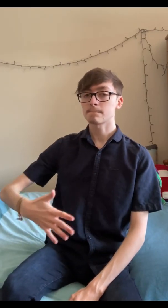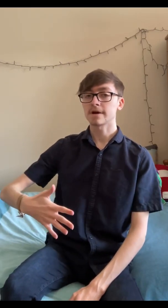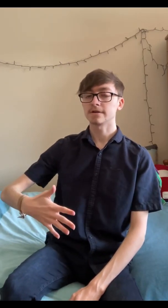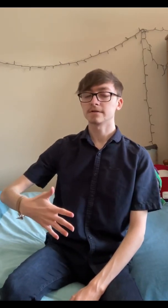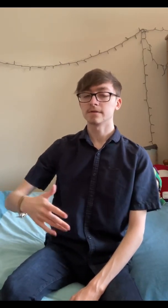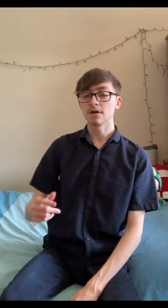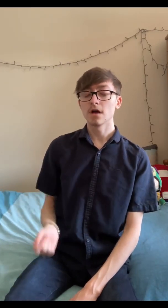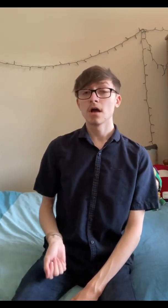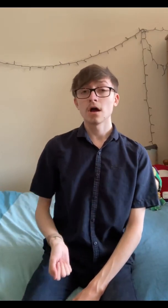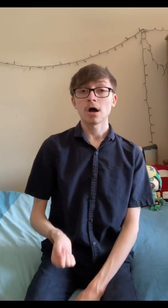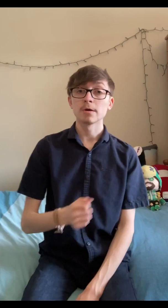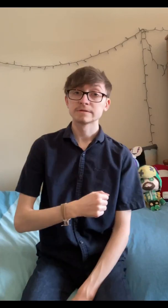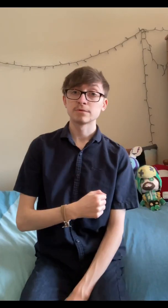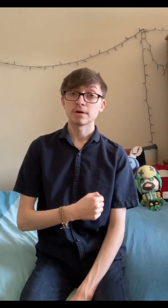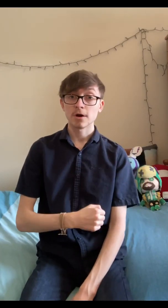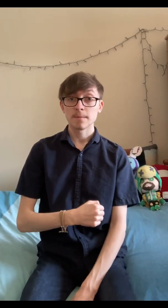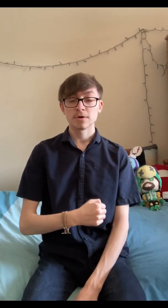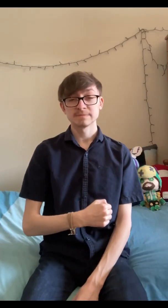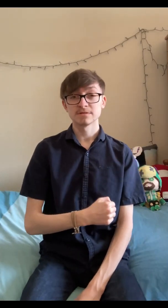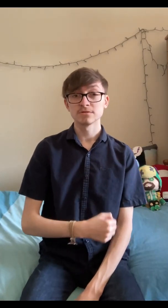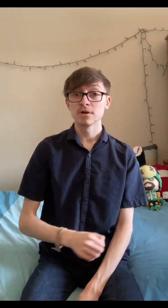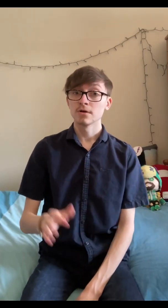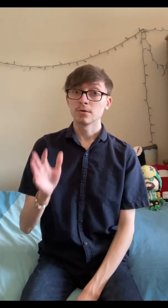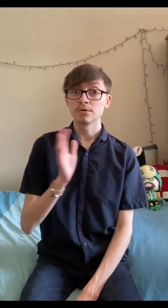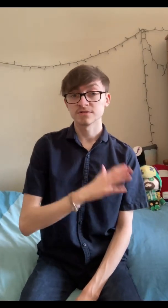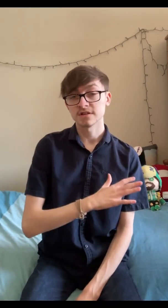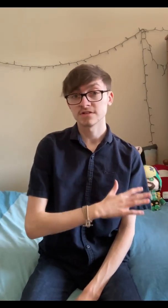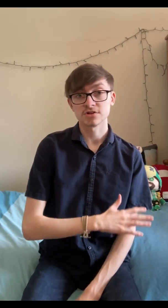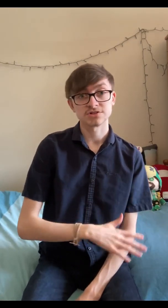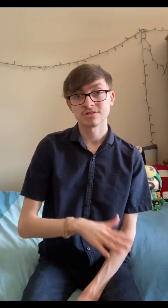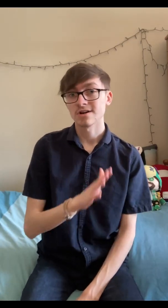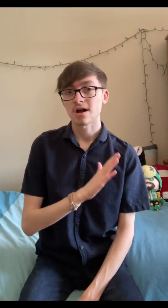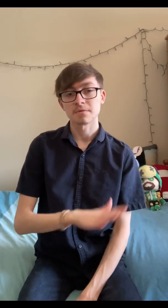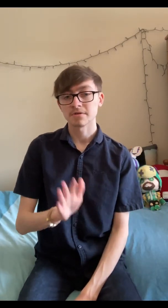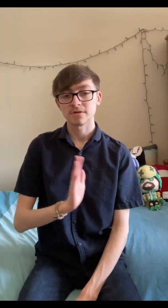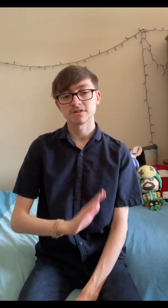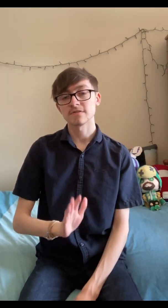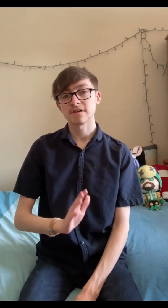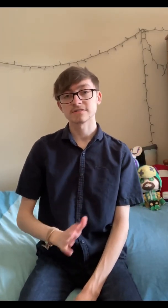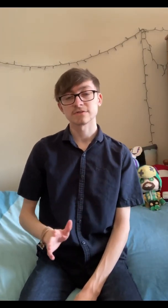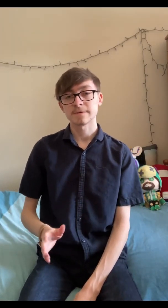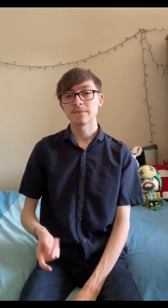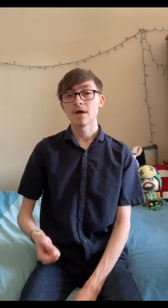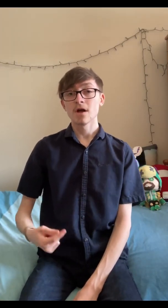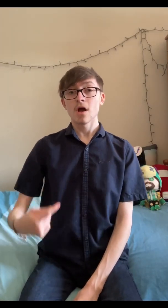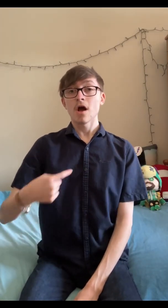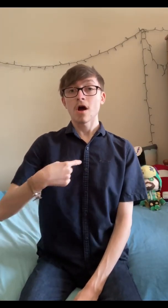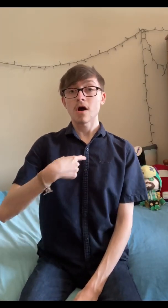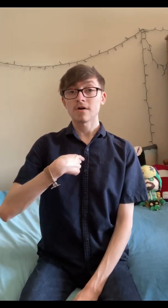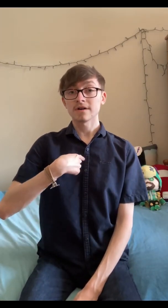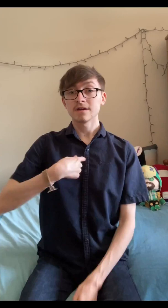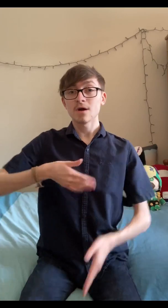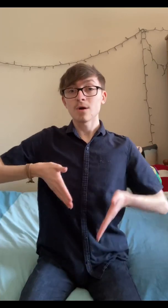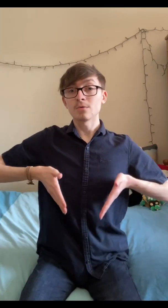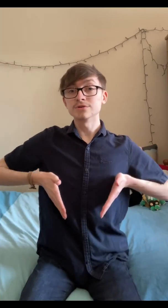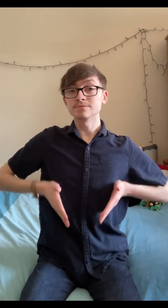pregnant. I was born at home and hospital. Also sentence structure. I won't go into the variants for it. I was